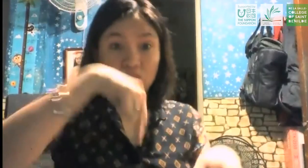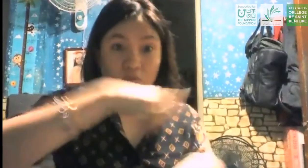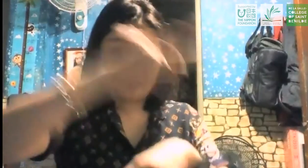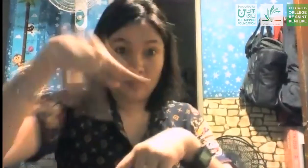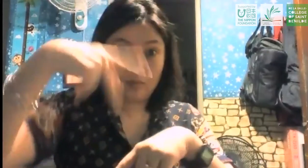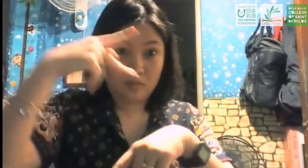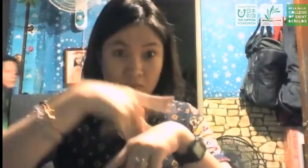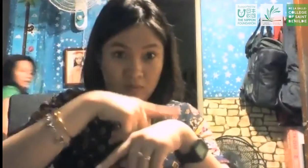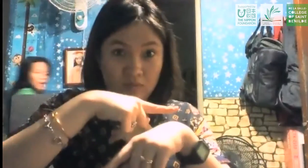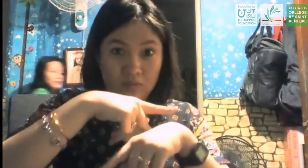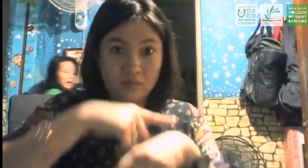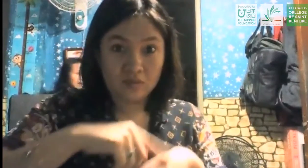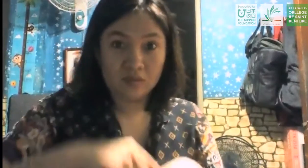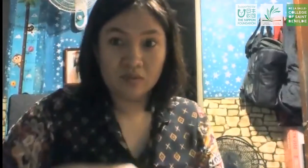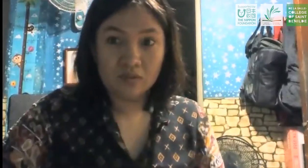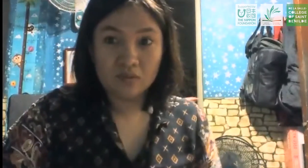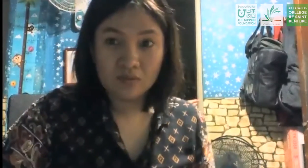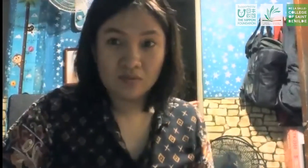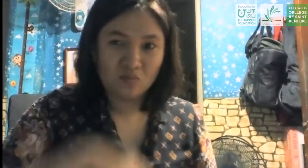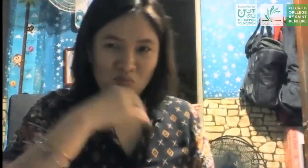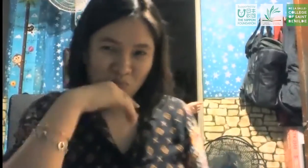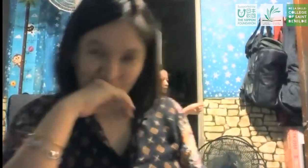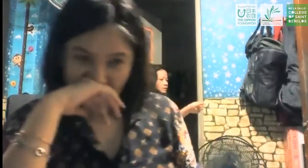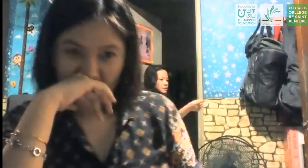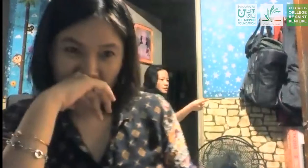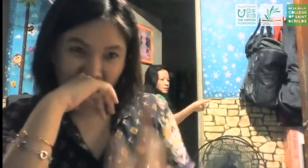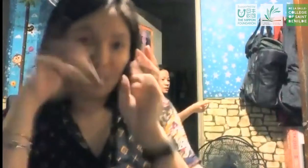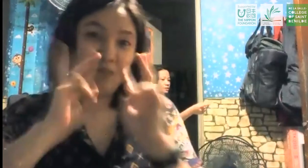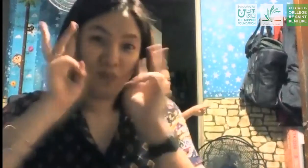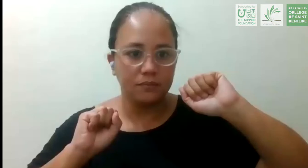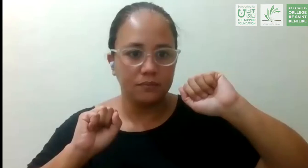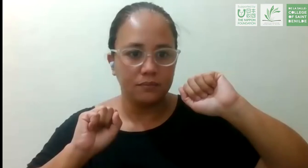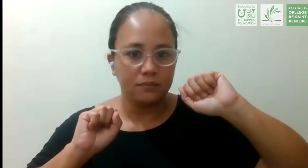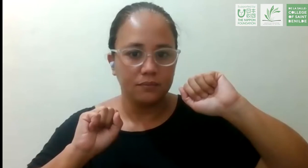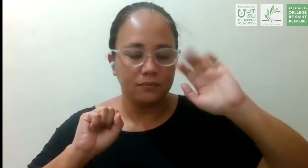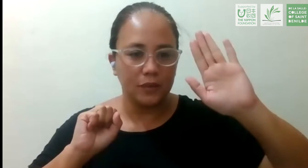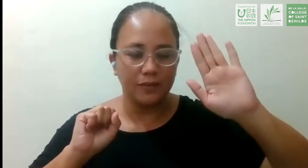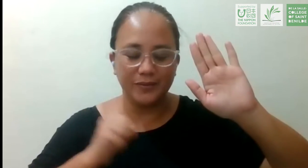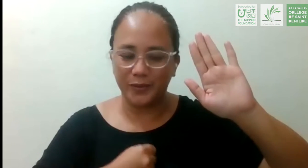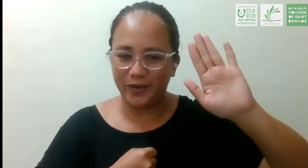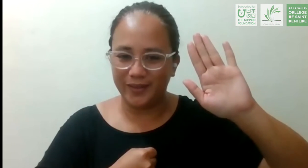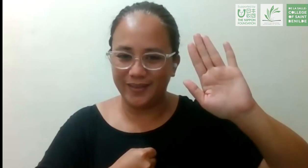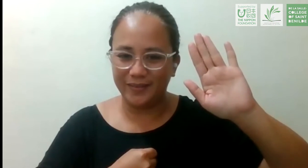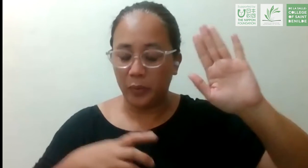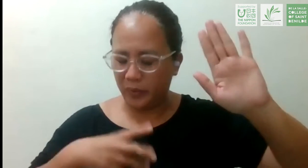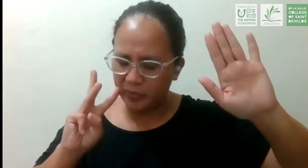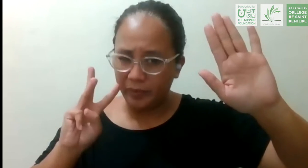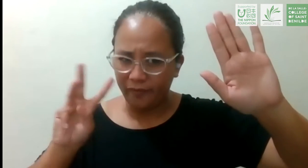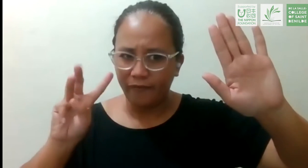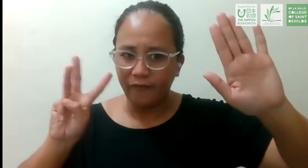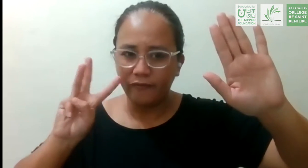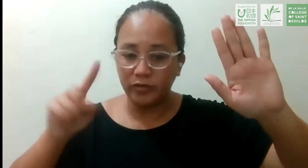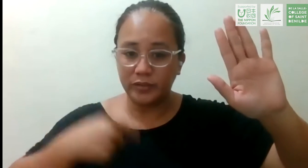Usually, Oh, one more thing. Here in the Philippines, sorry. okay, let Oh, me answer that first